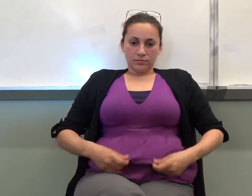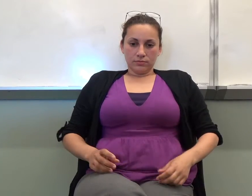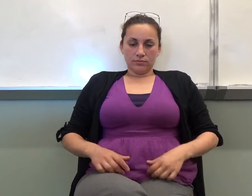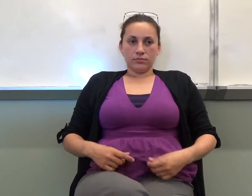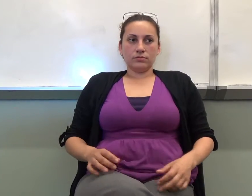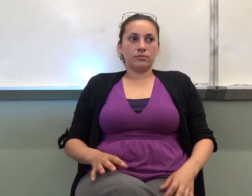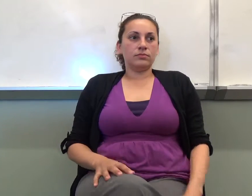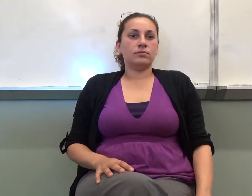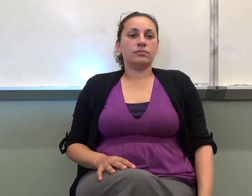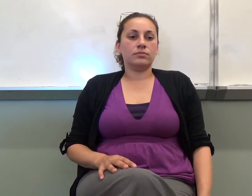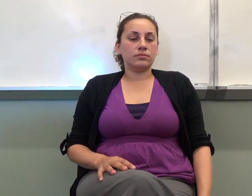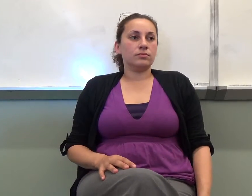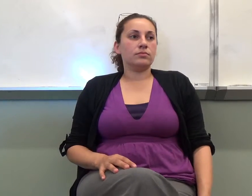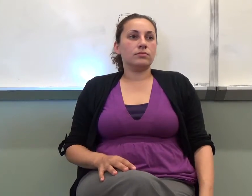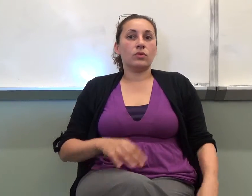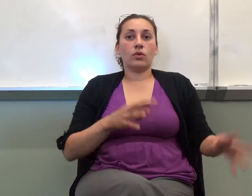Okay, the total budget,